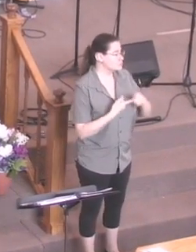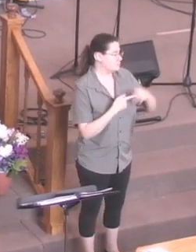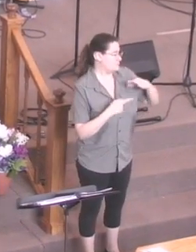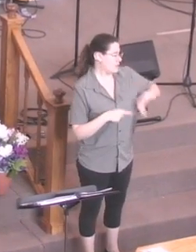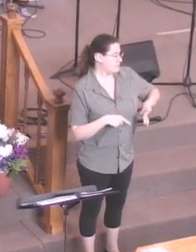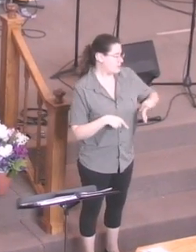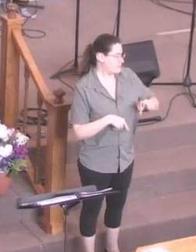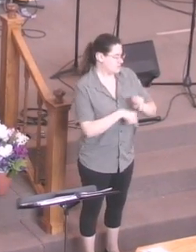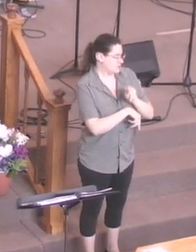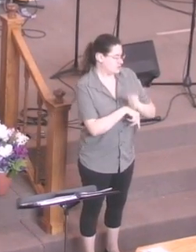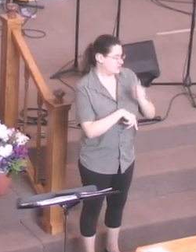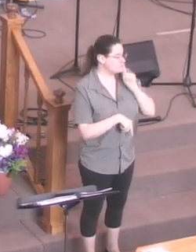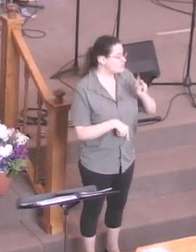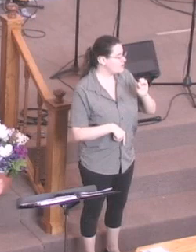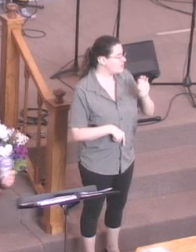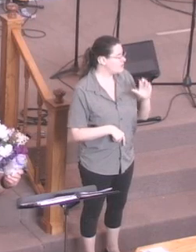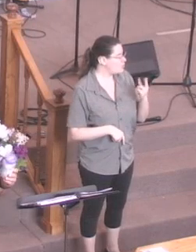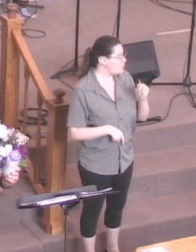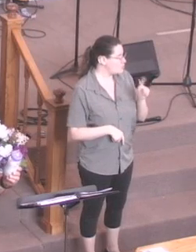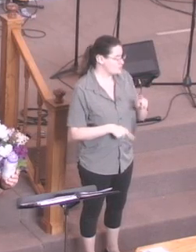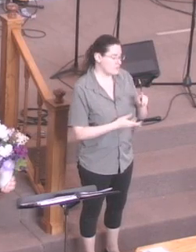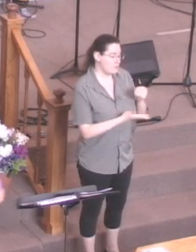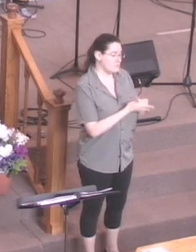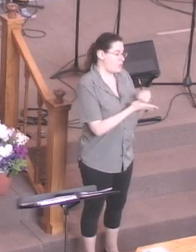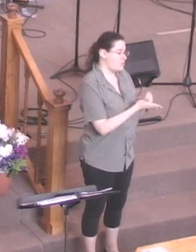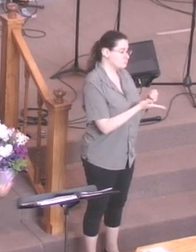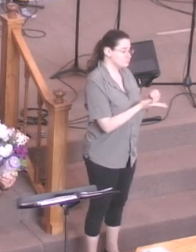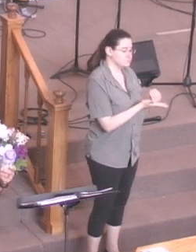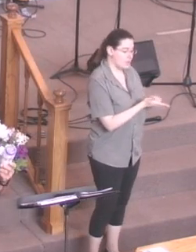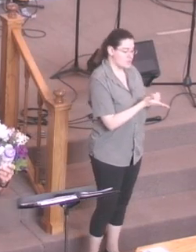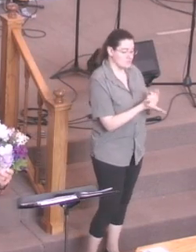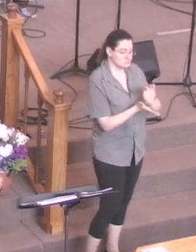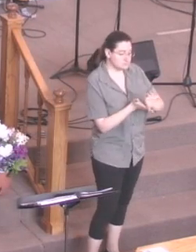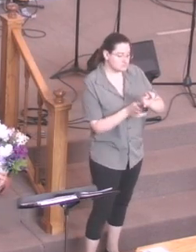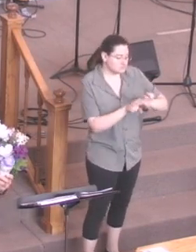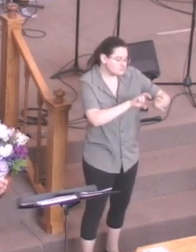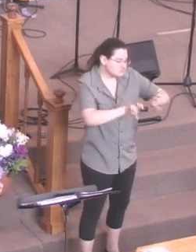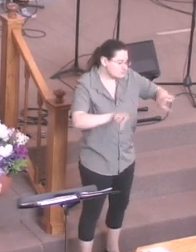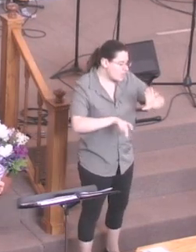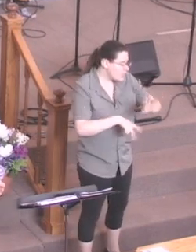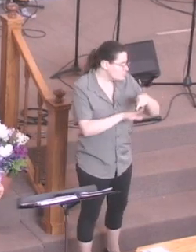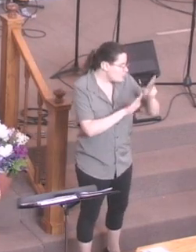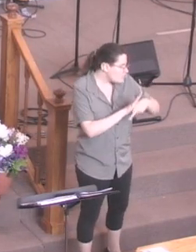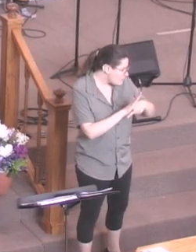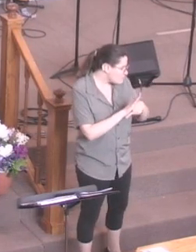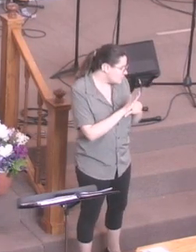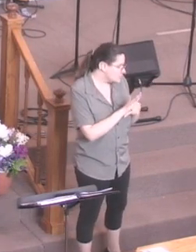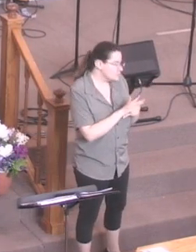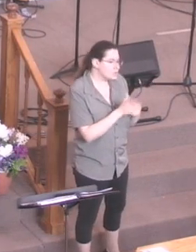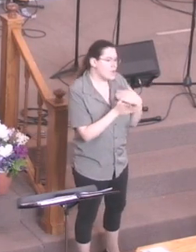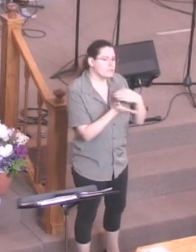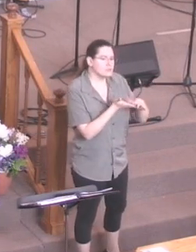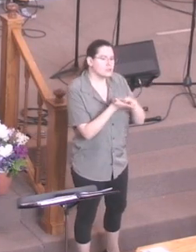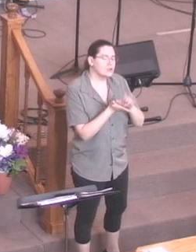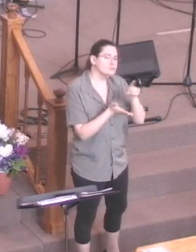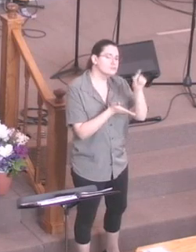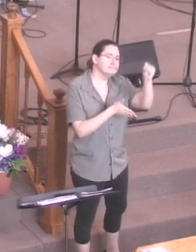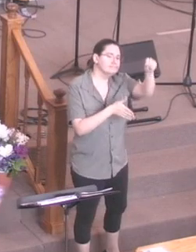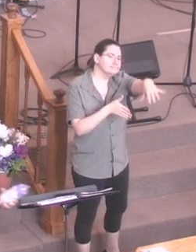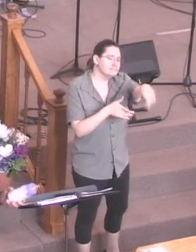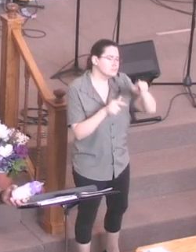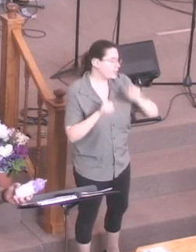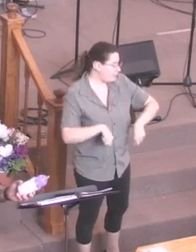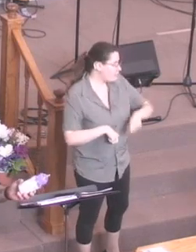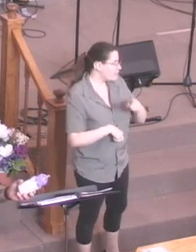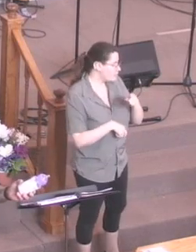of Echoes, and all the money goes into all the different programs and that. You just fill it up with change, bring it back. We got a bucket in the back there that you can drop it